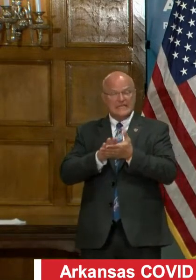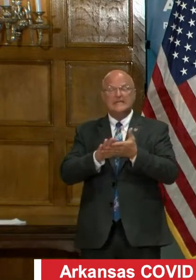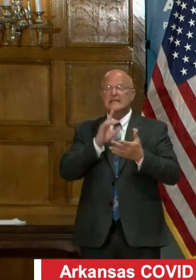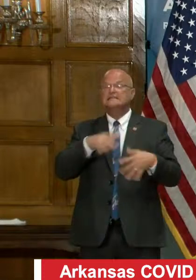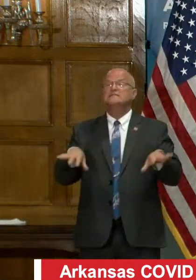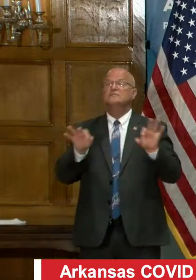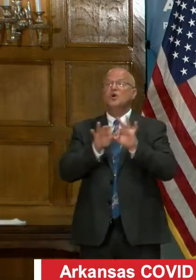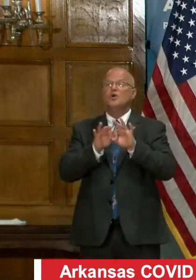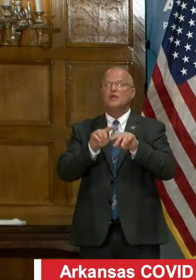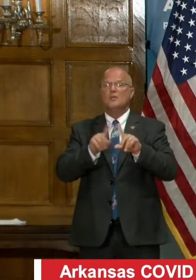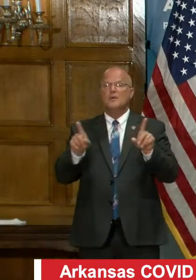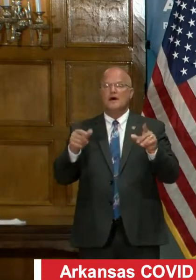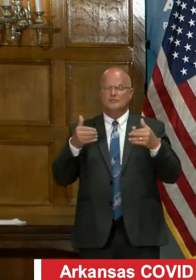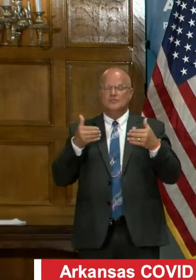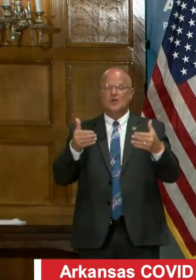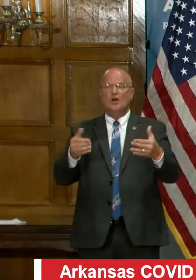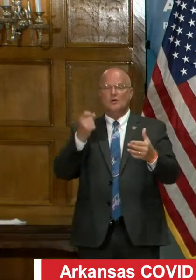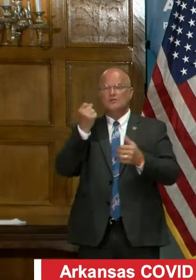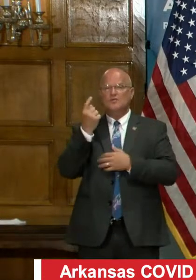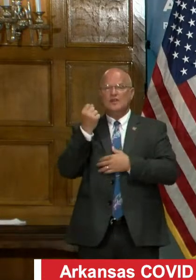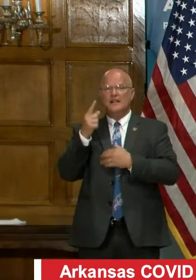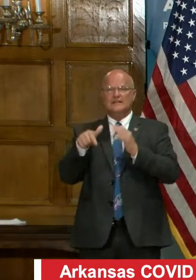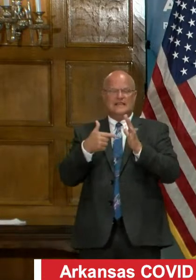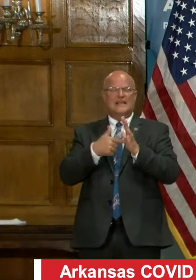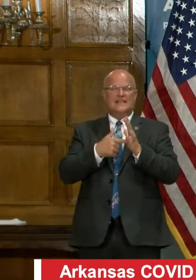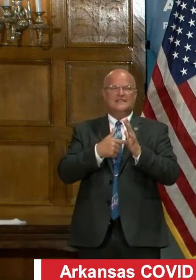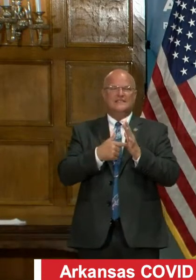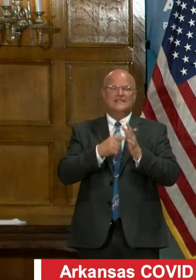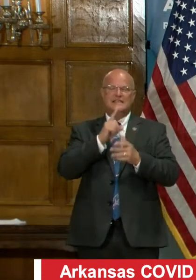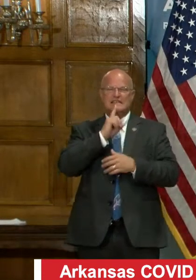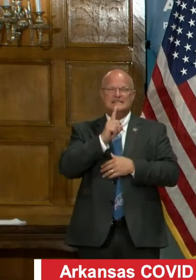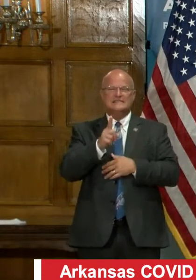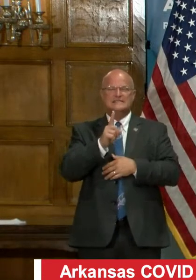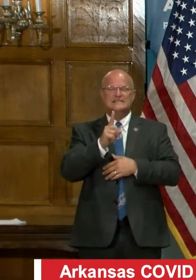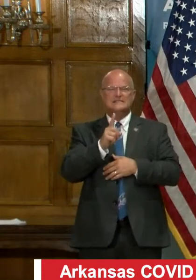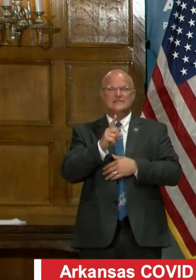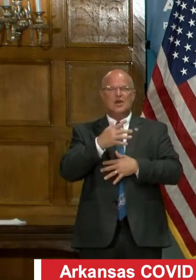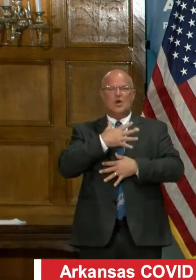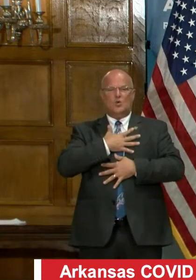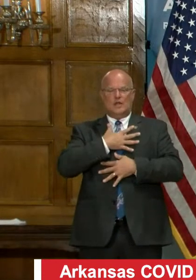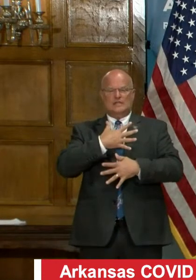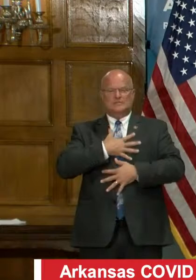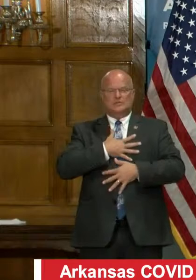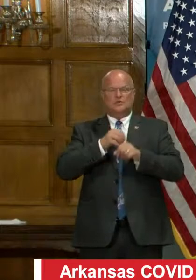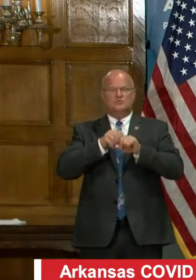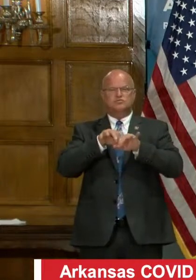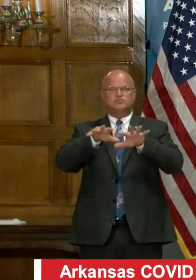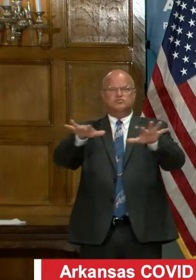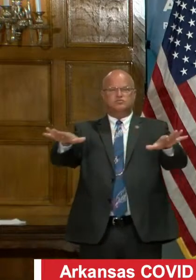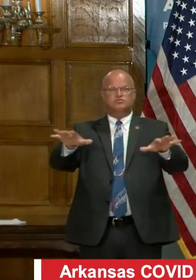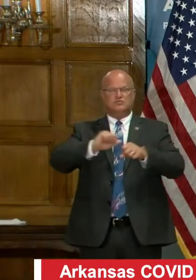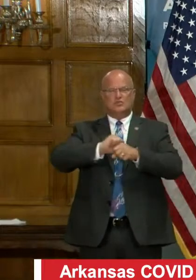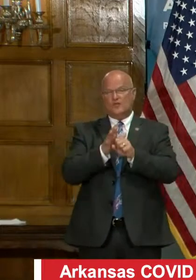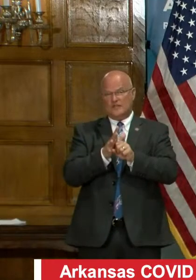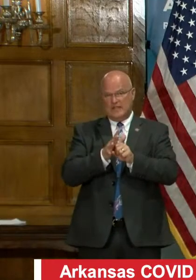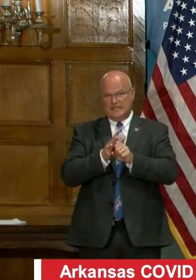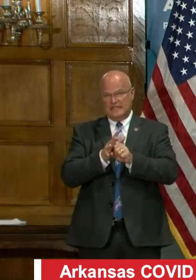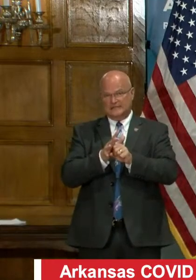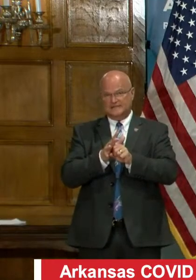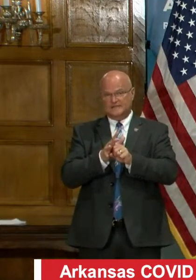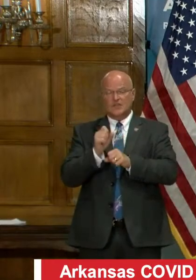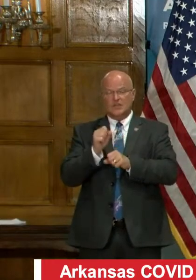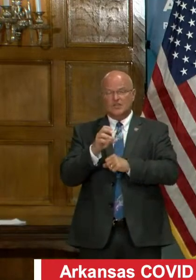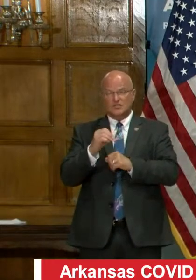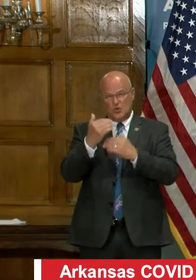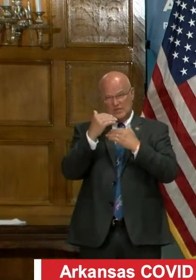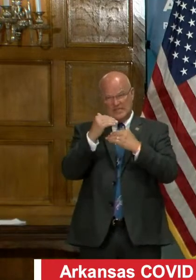cleanliness is important, but as we've gone on, we've realized that this is really a respiratory spread is the main way that COVID-19 is spread.